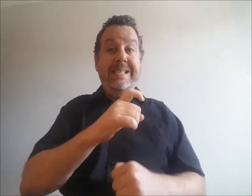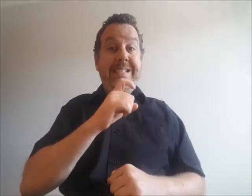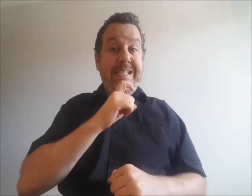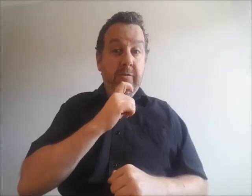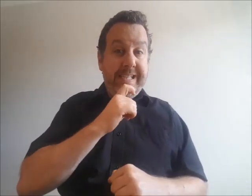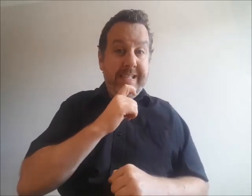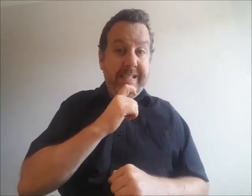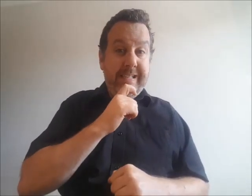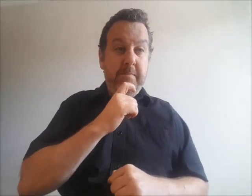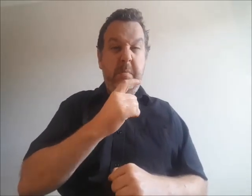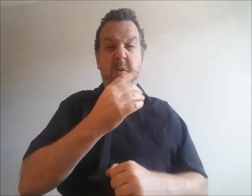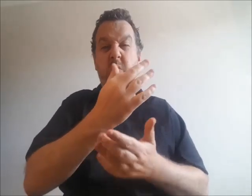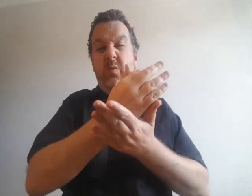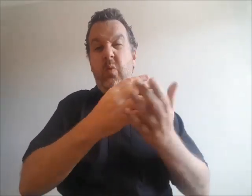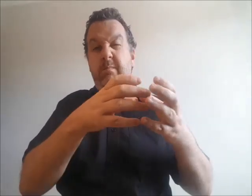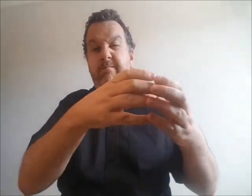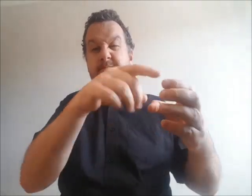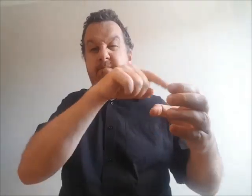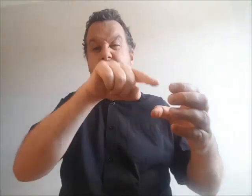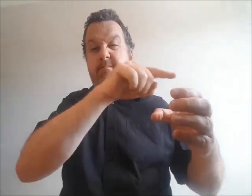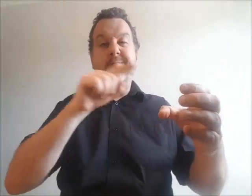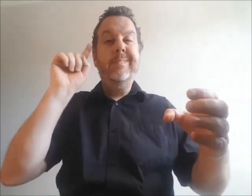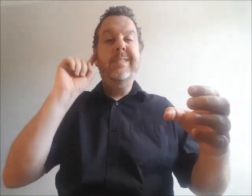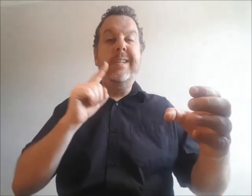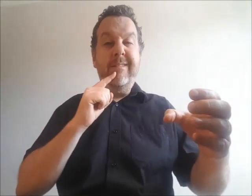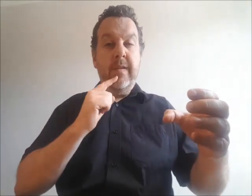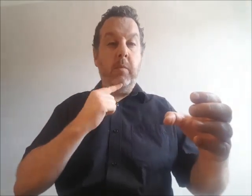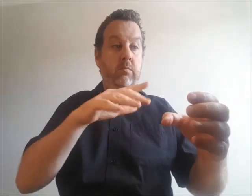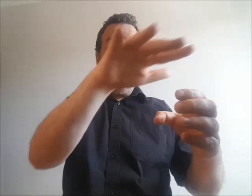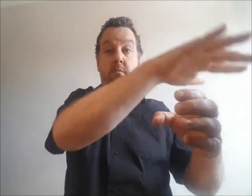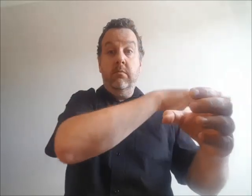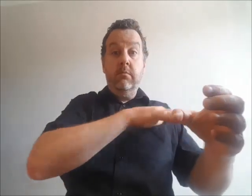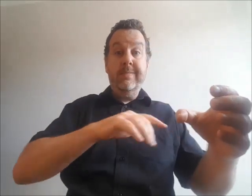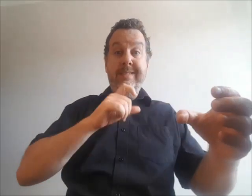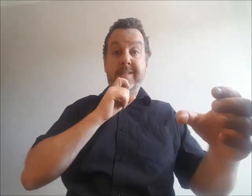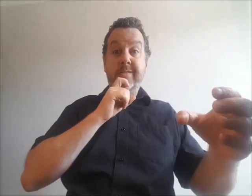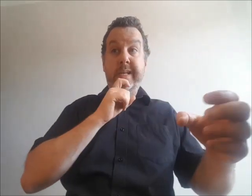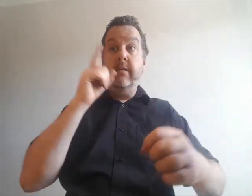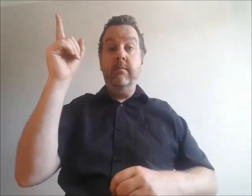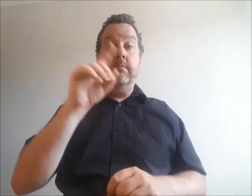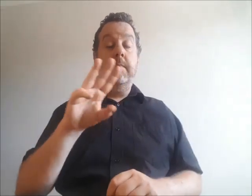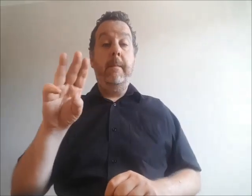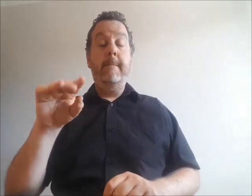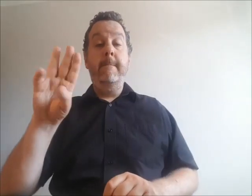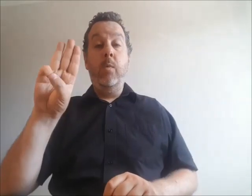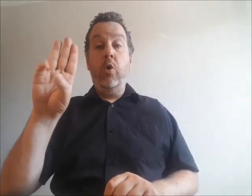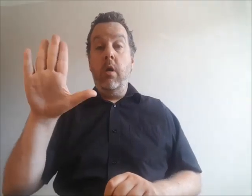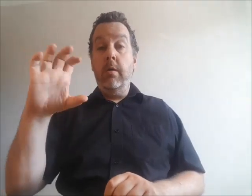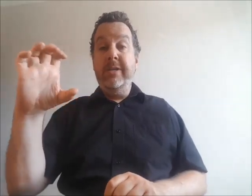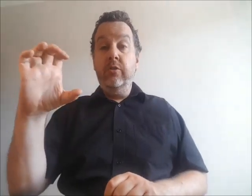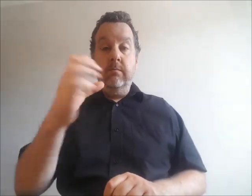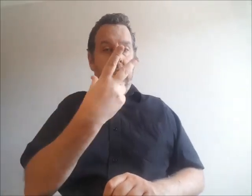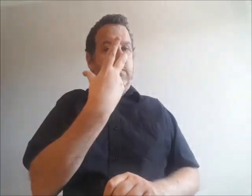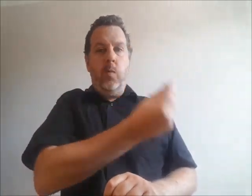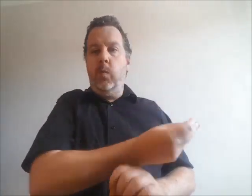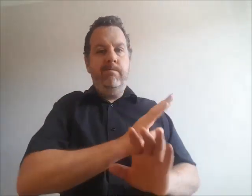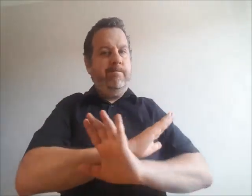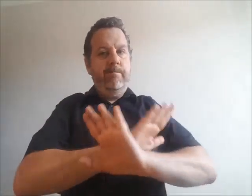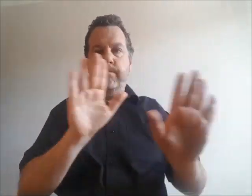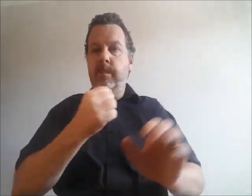a hearing school with only a few deaf girls being taught within it. The Poor Law Commission refused to allow Poor